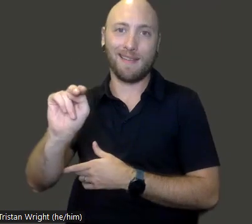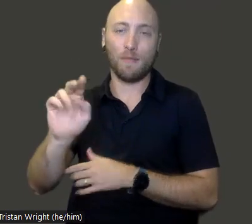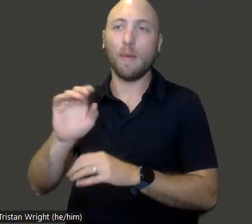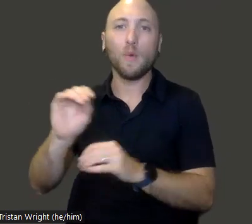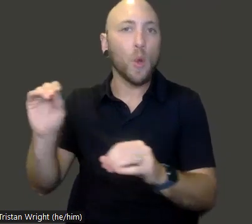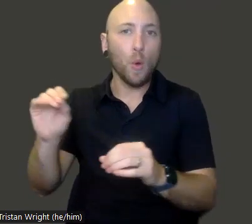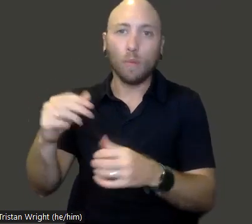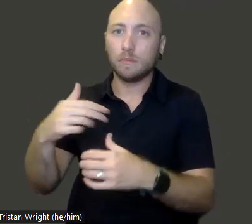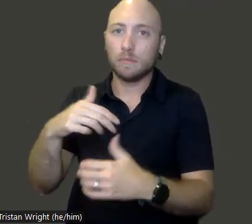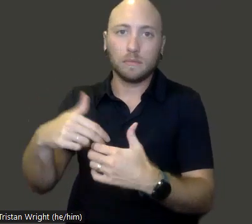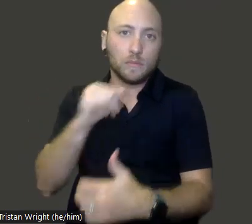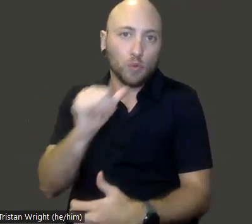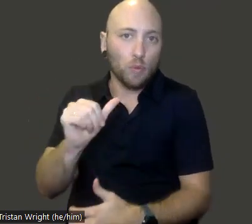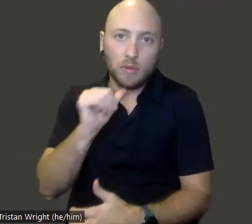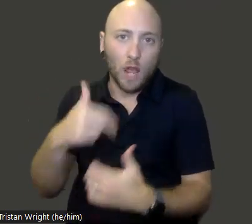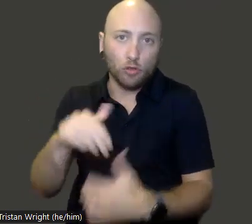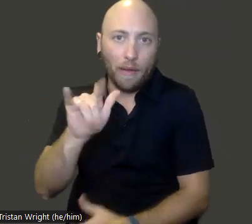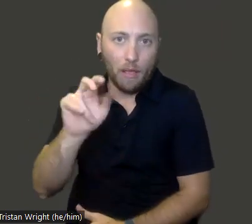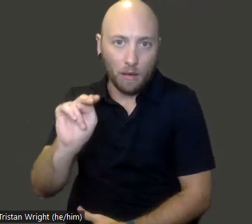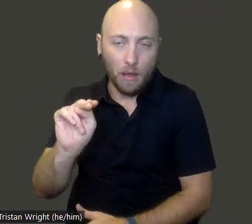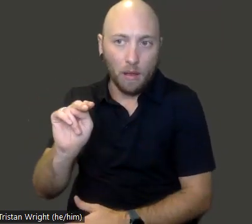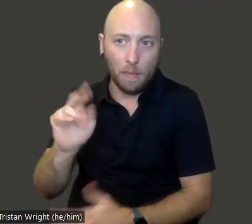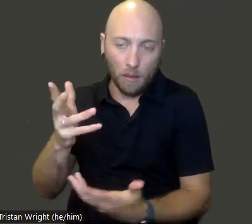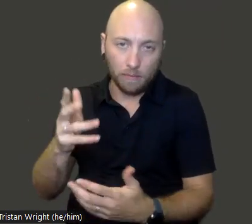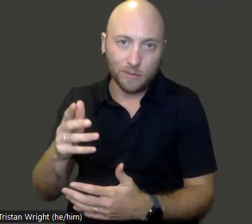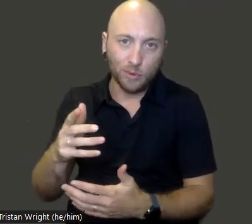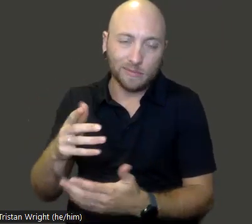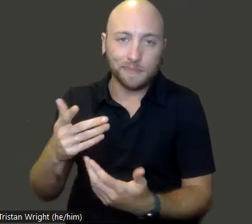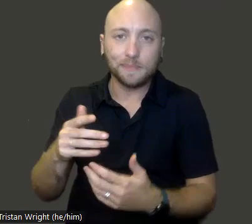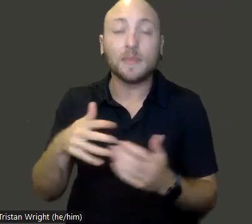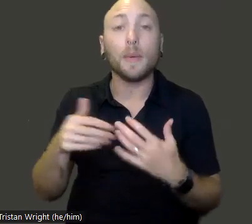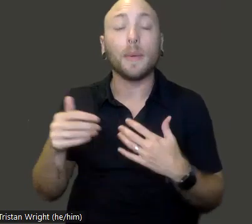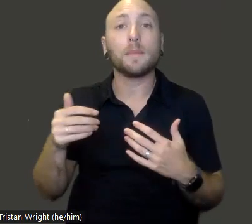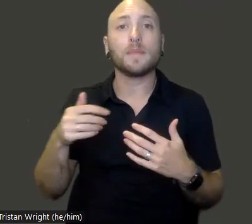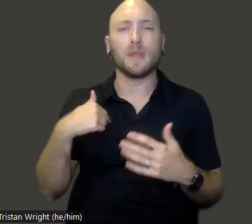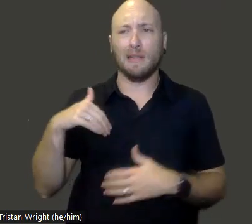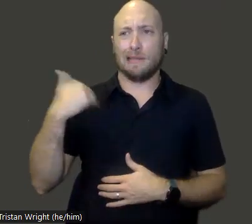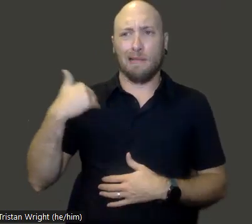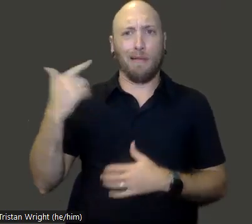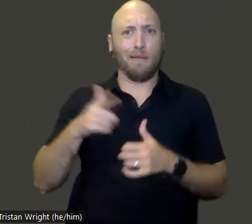And so I was exposed to alcohol very young.